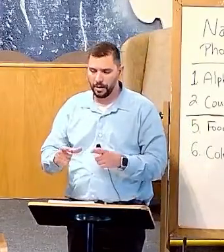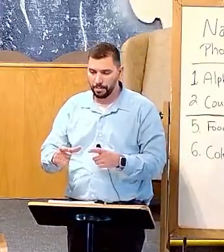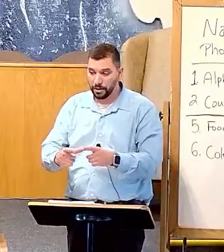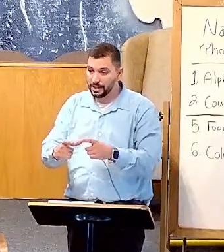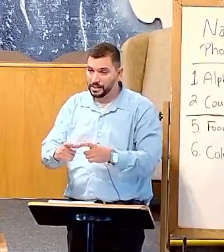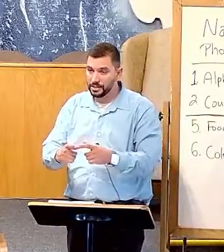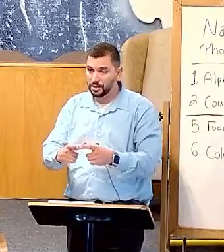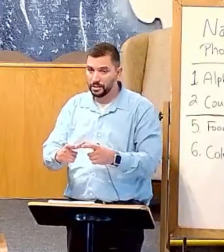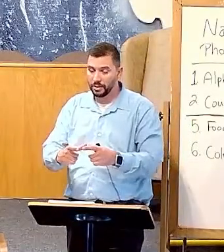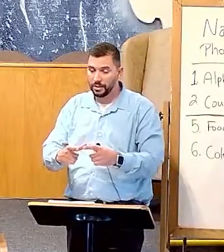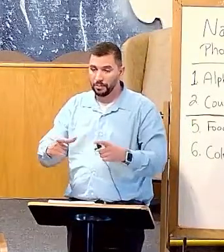plate,